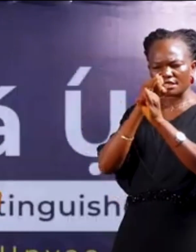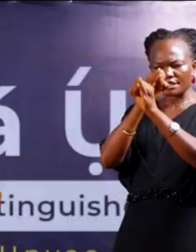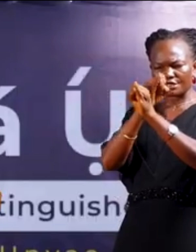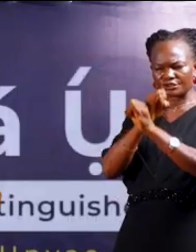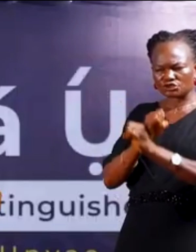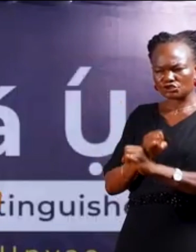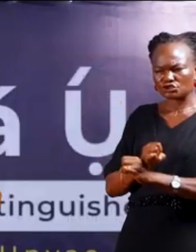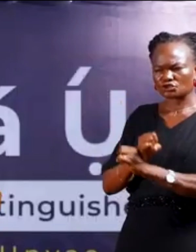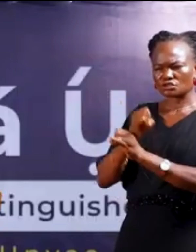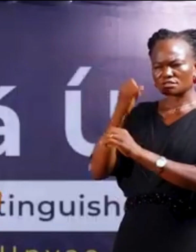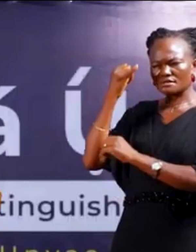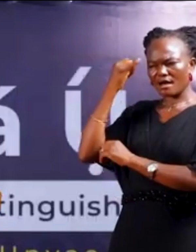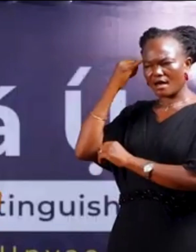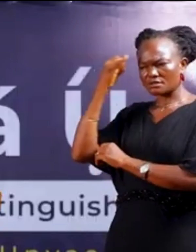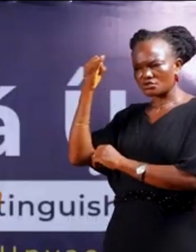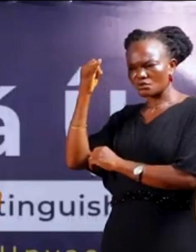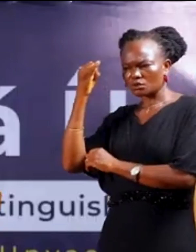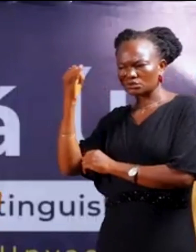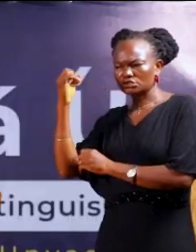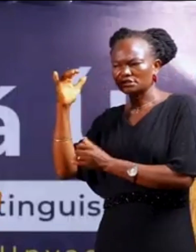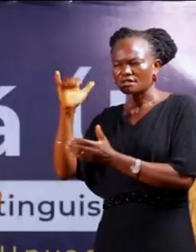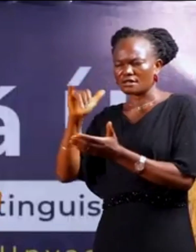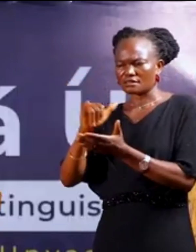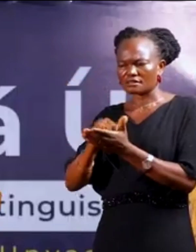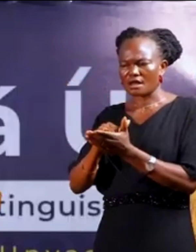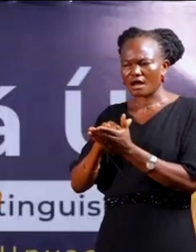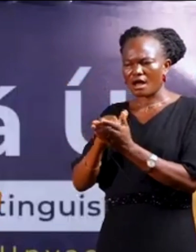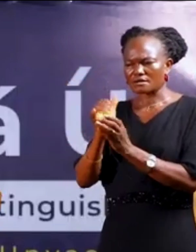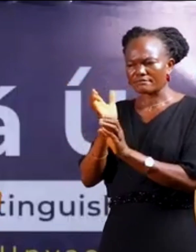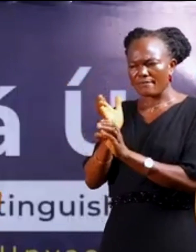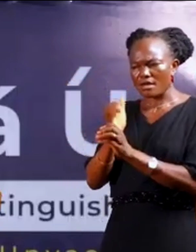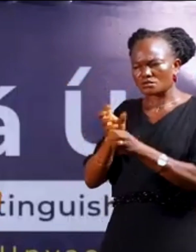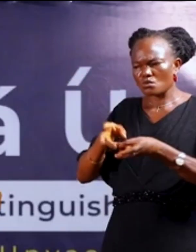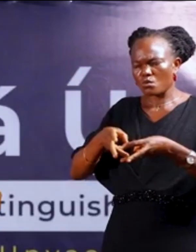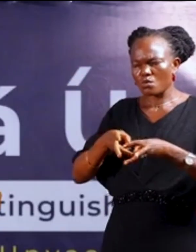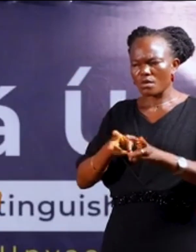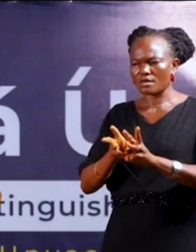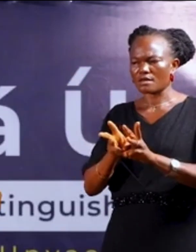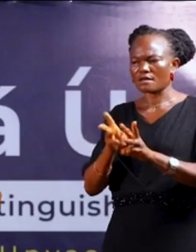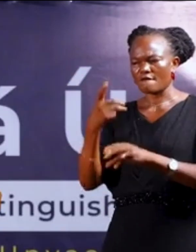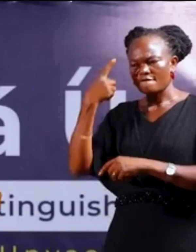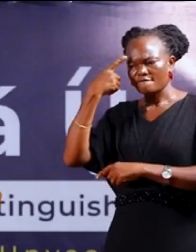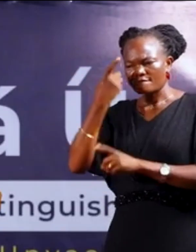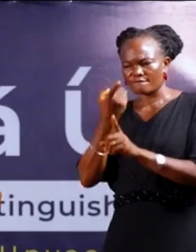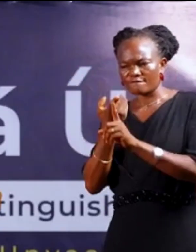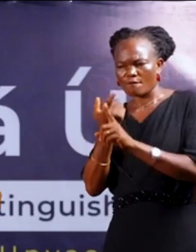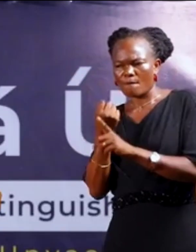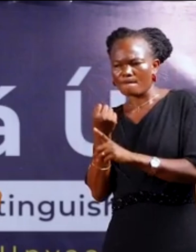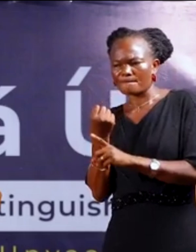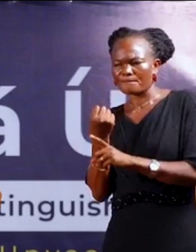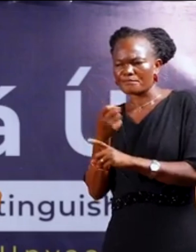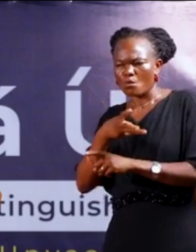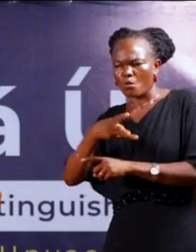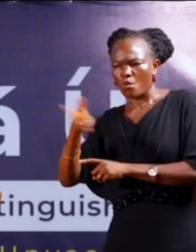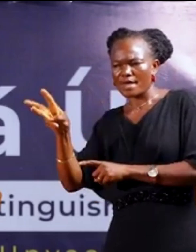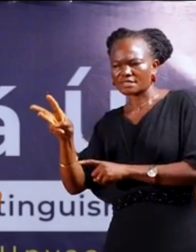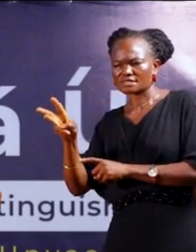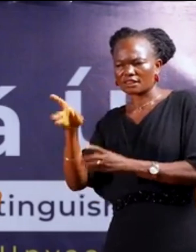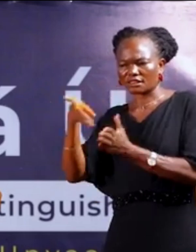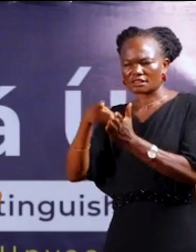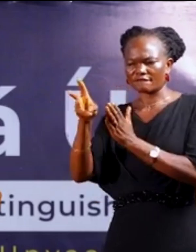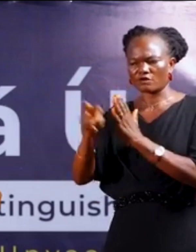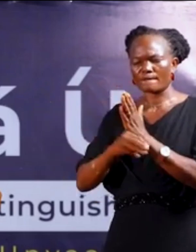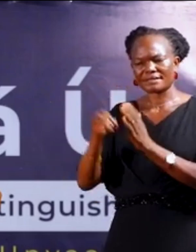development ideology that moves away from Western